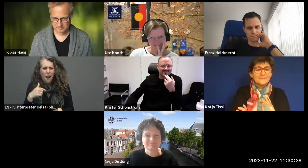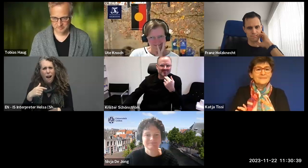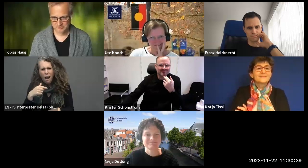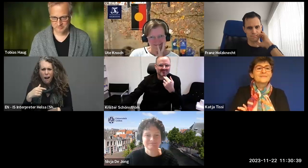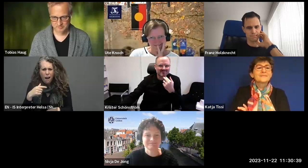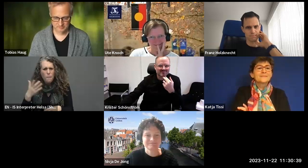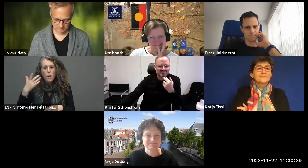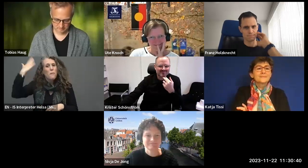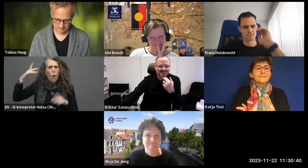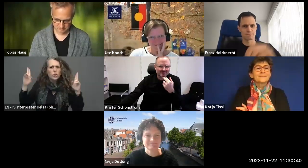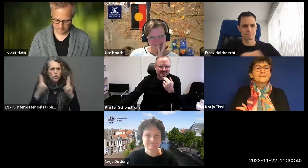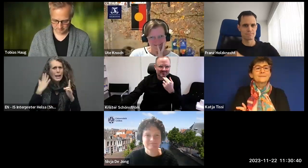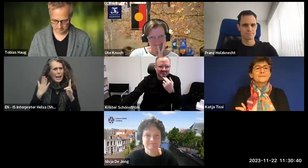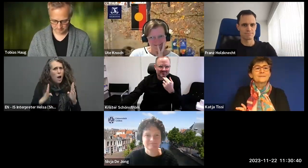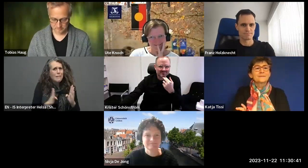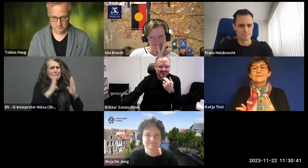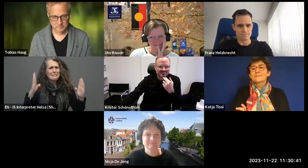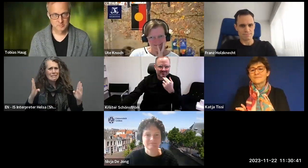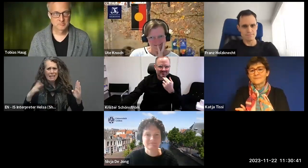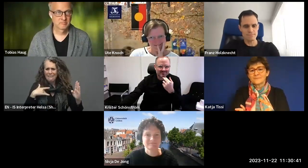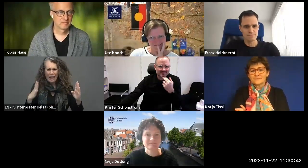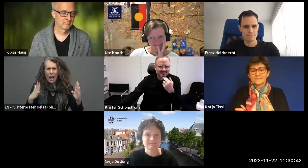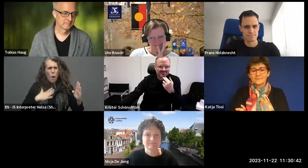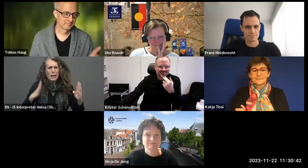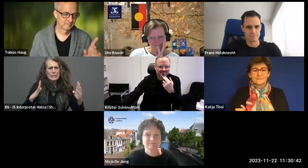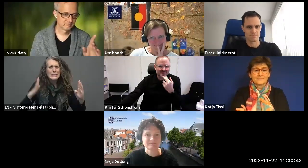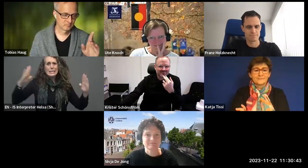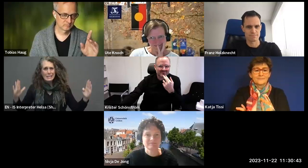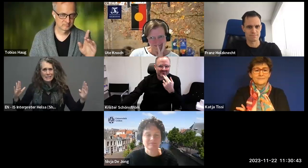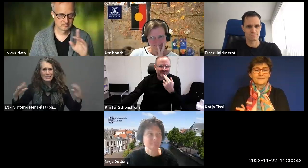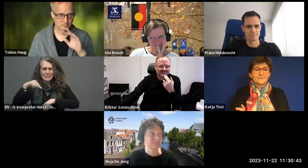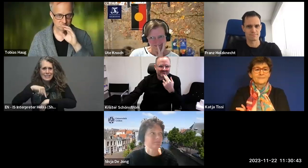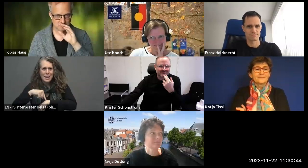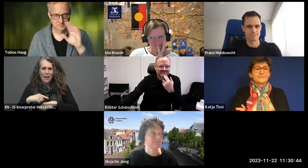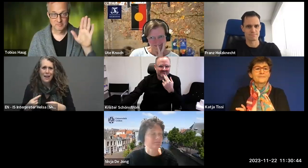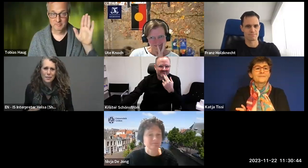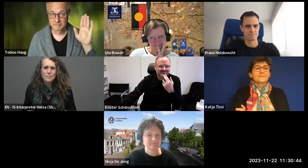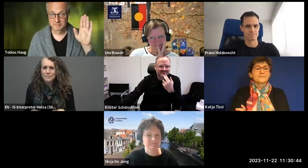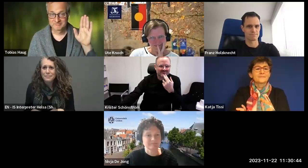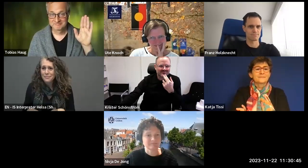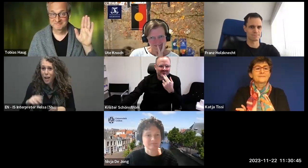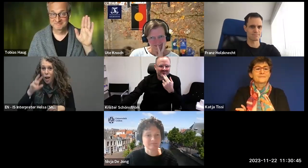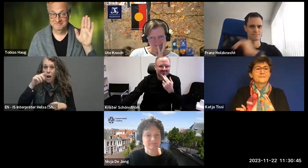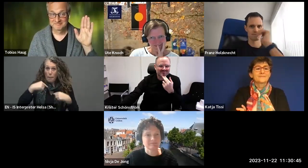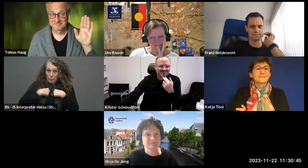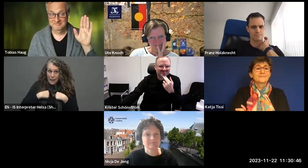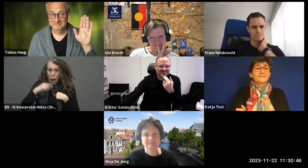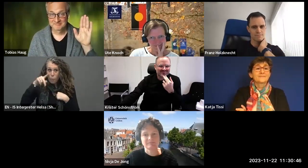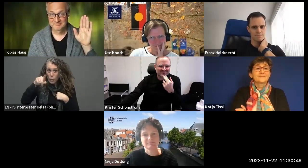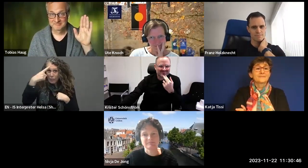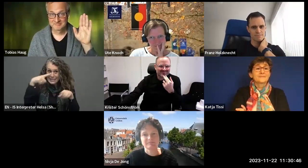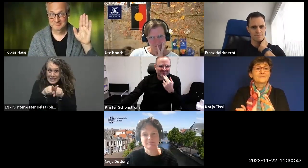time for discussing these topics. So I hope this is a shared need by all of the participants.